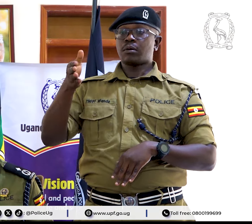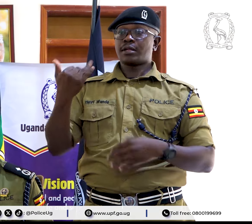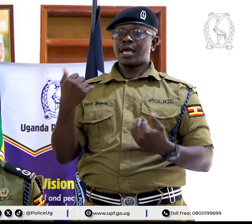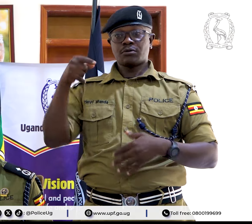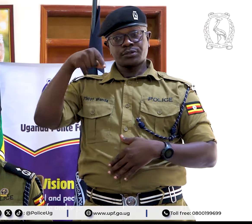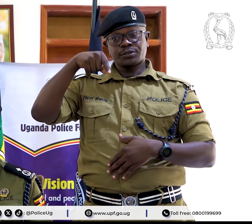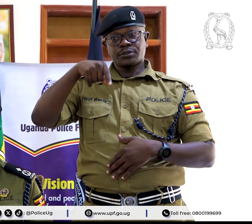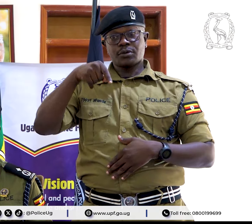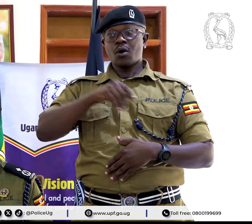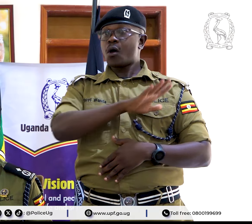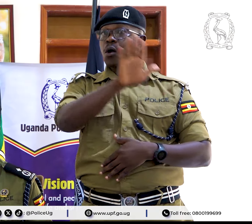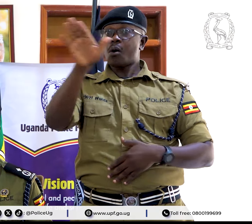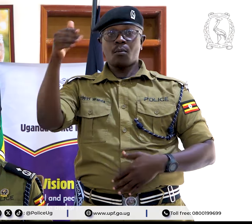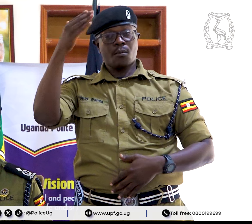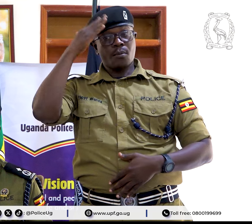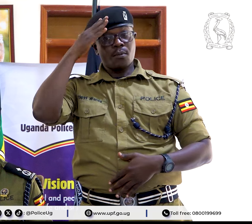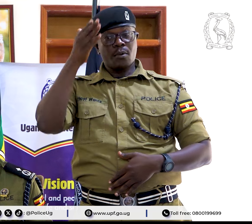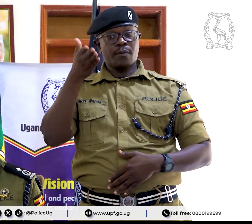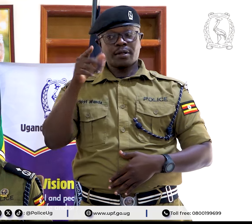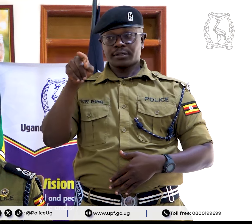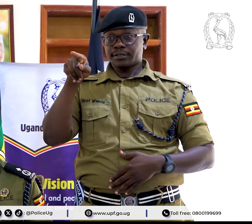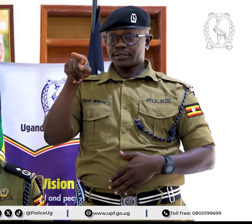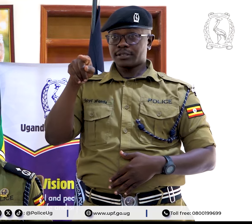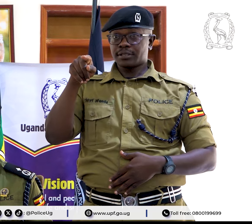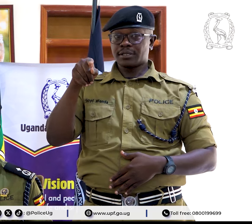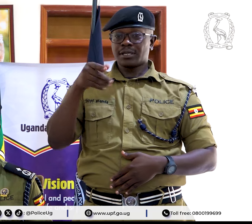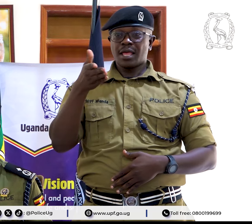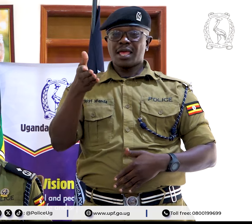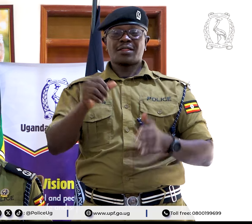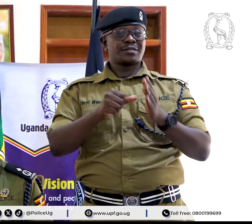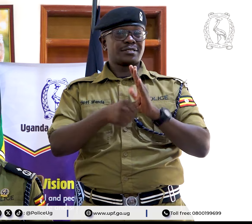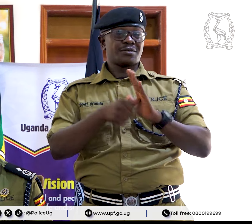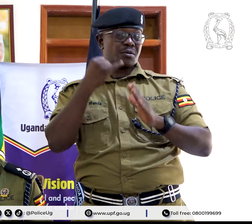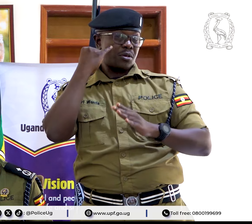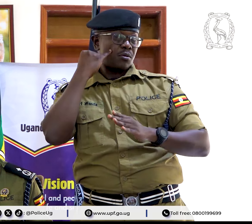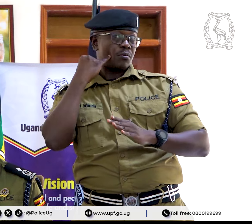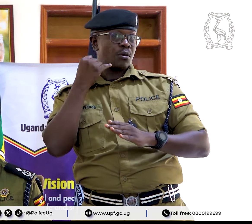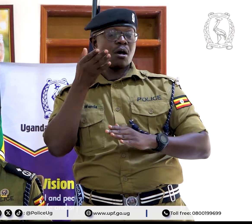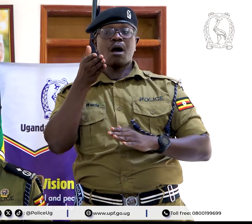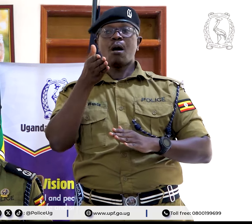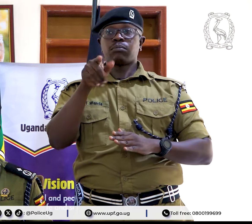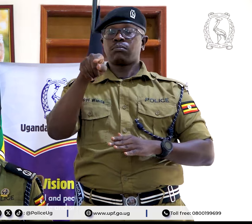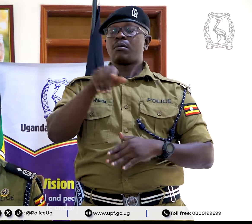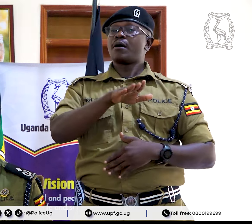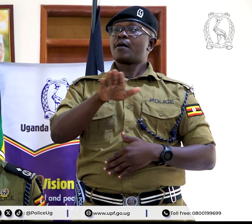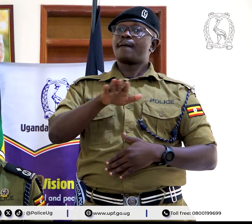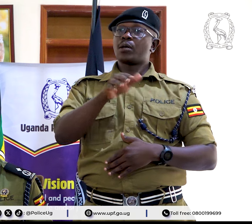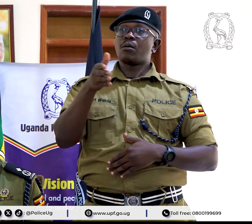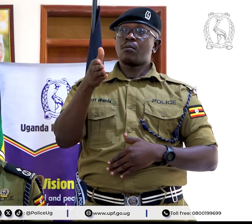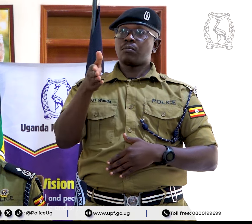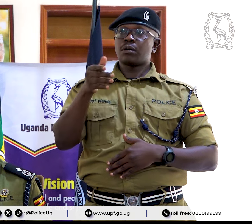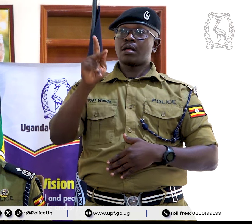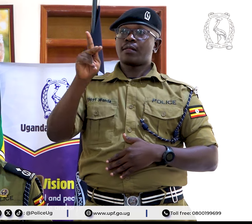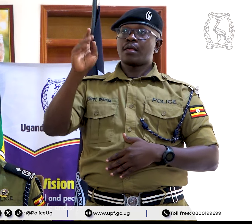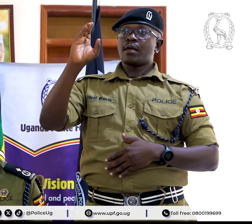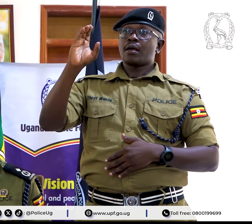As of today, you are all aware that we had a tragic incident that occurred at the